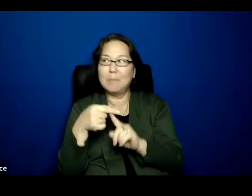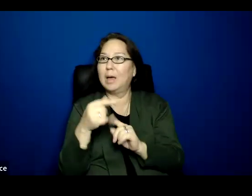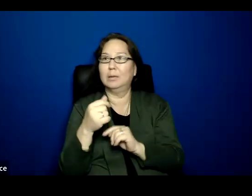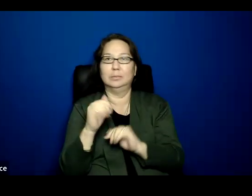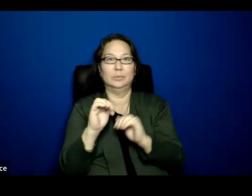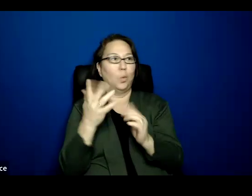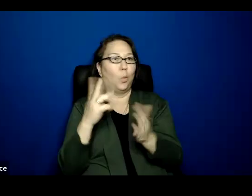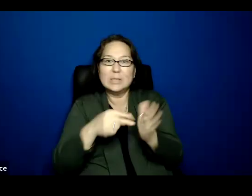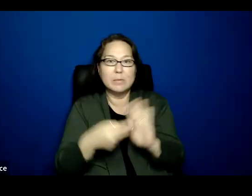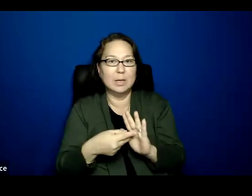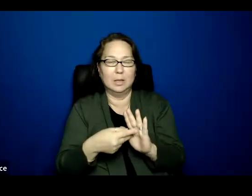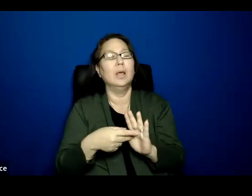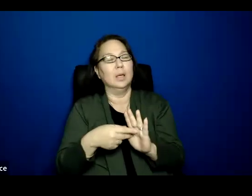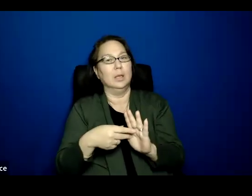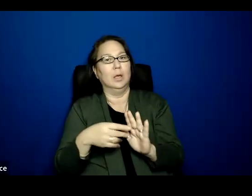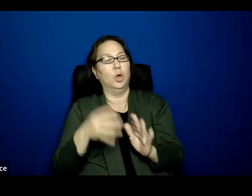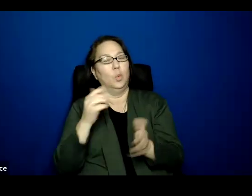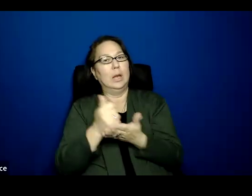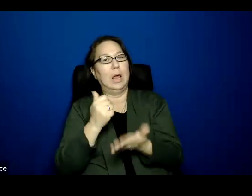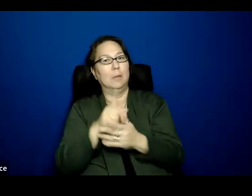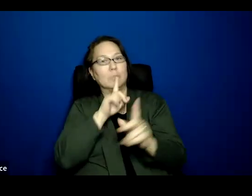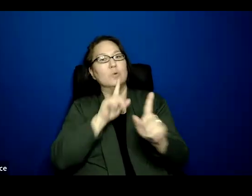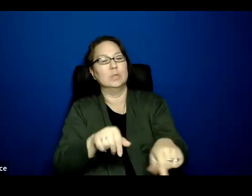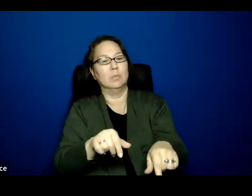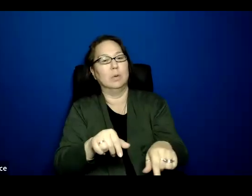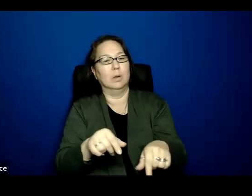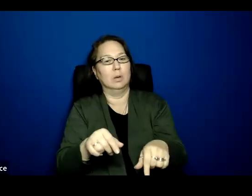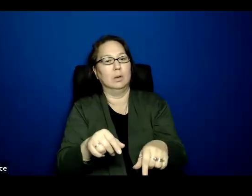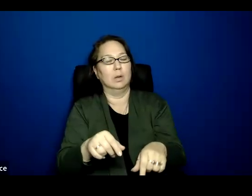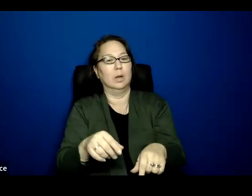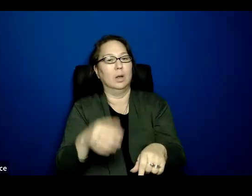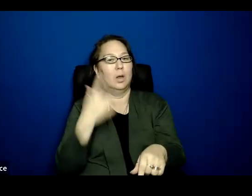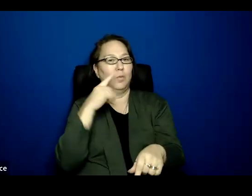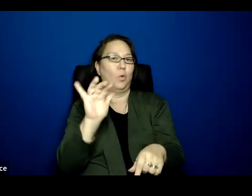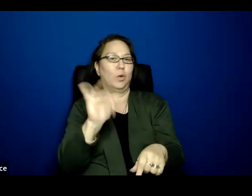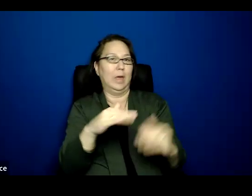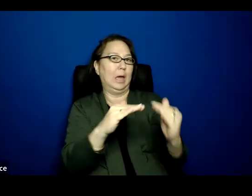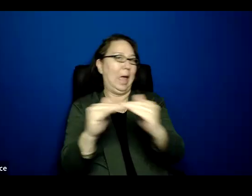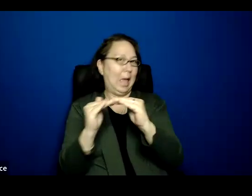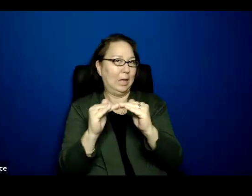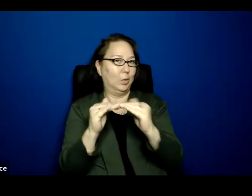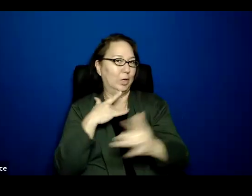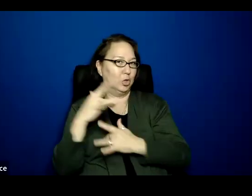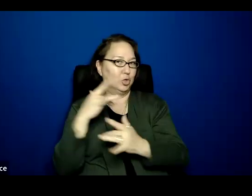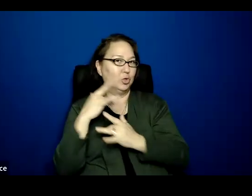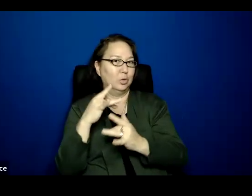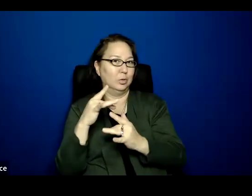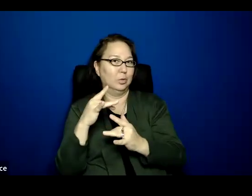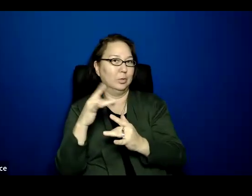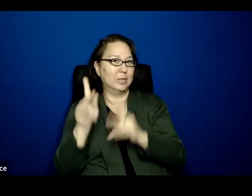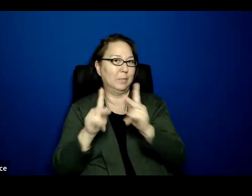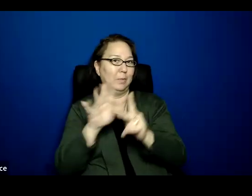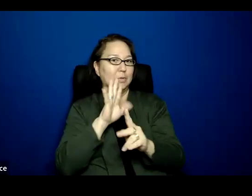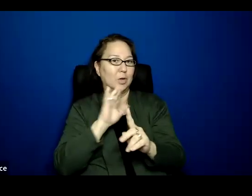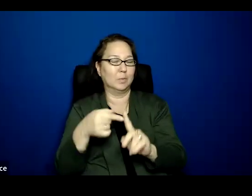helpful for us to respond to some of the big sort of equity concerns that were raised. And Can I